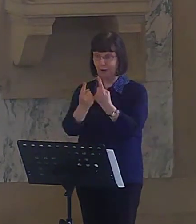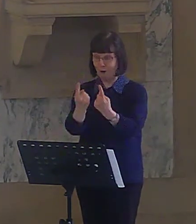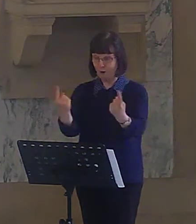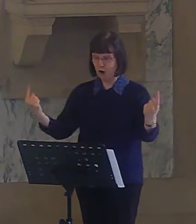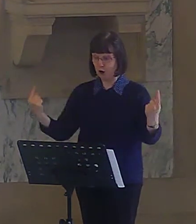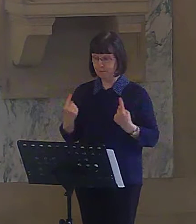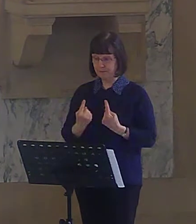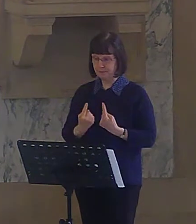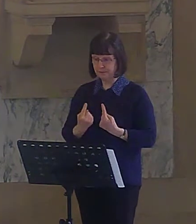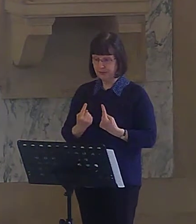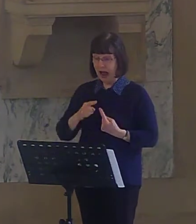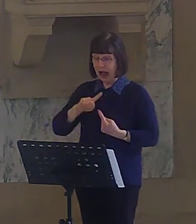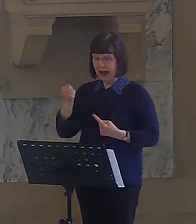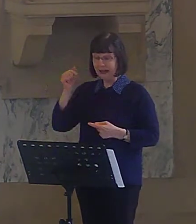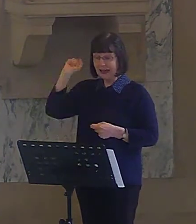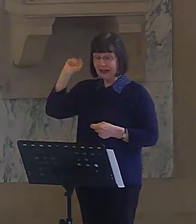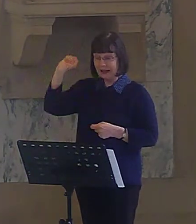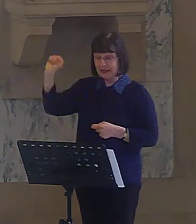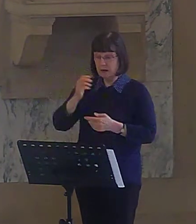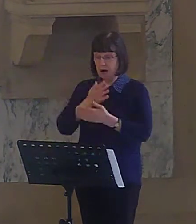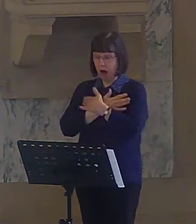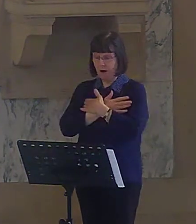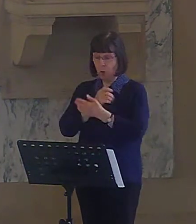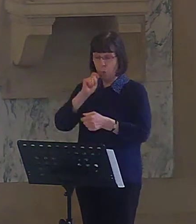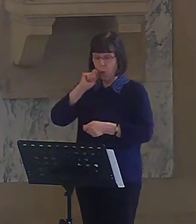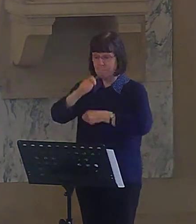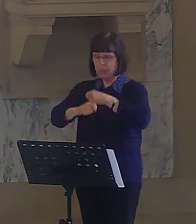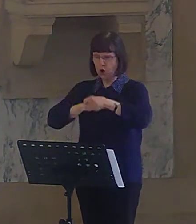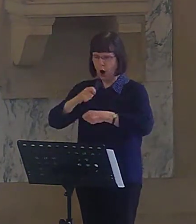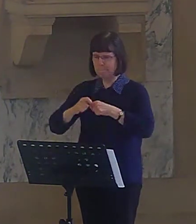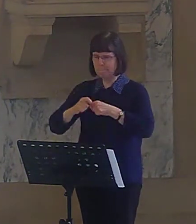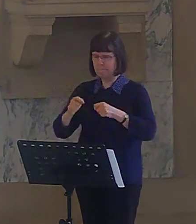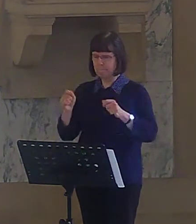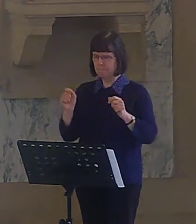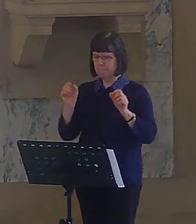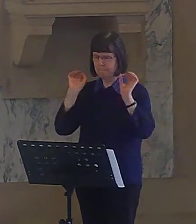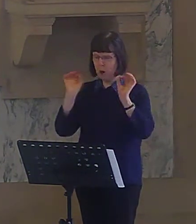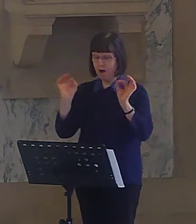and his love will become perfect in us.